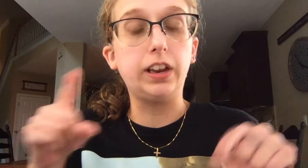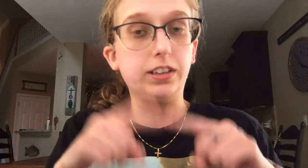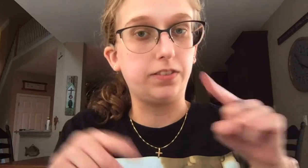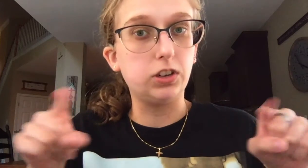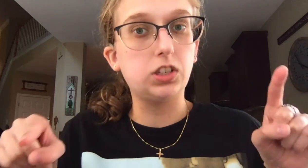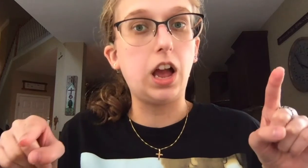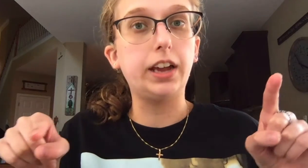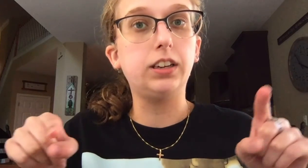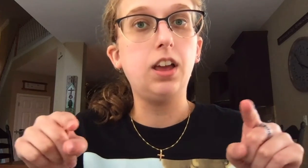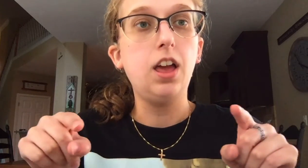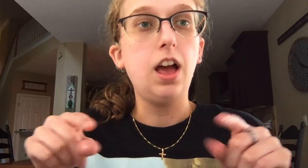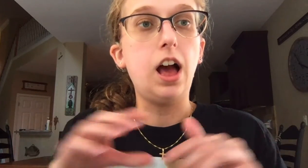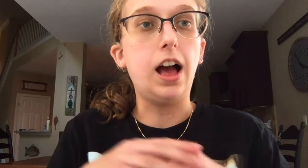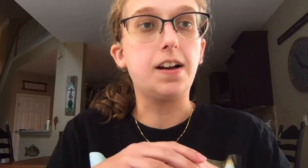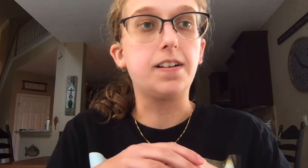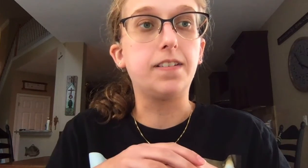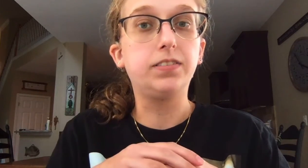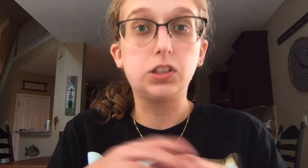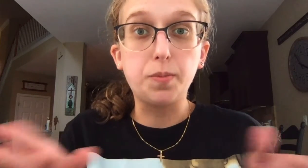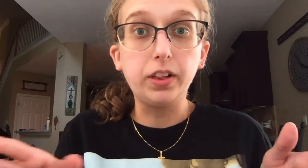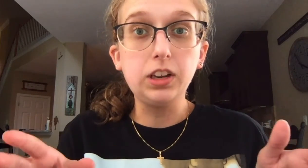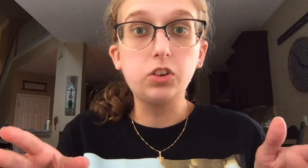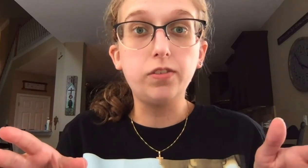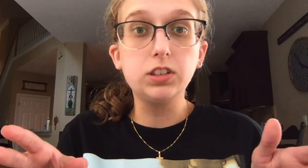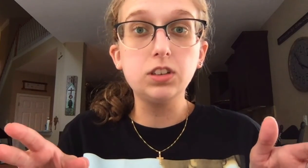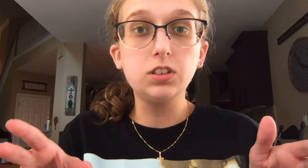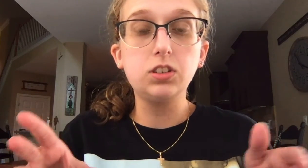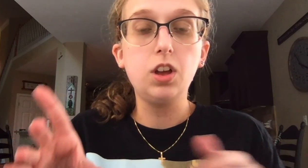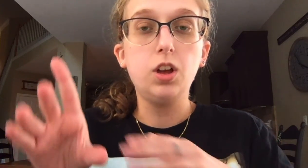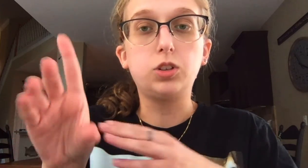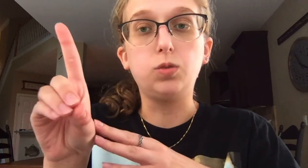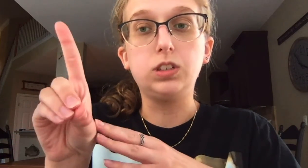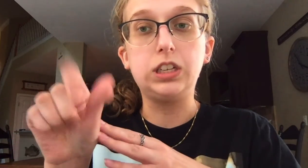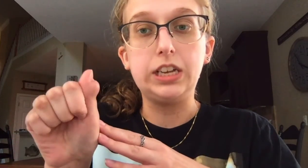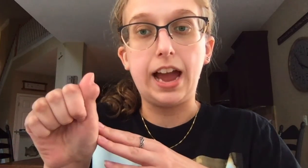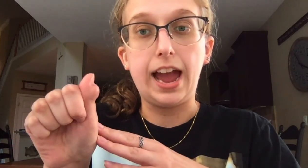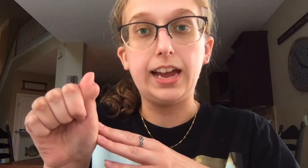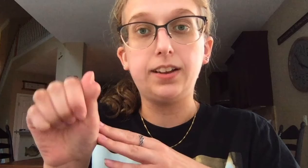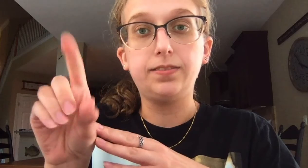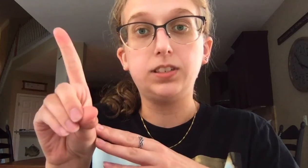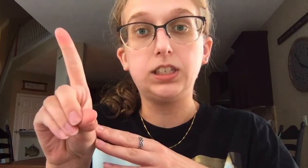different sign of disability services. So DA,